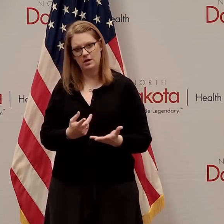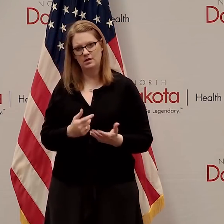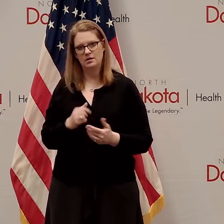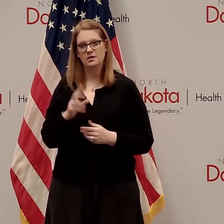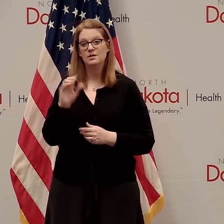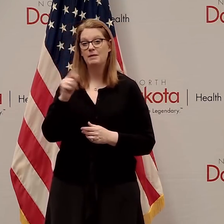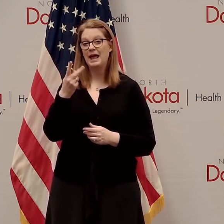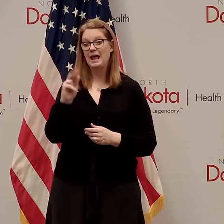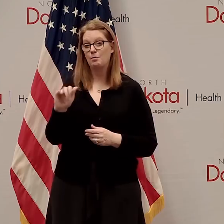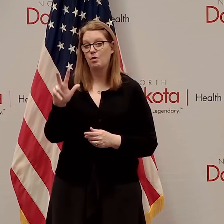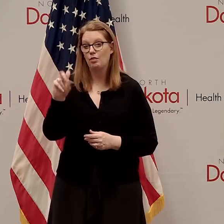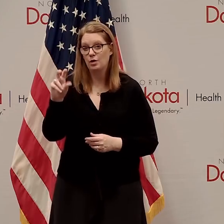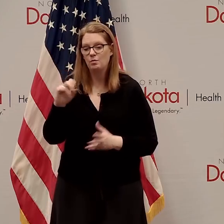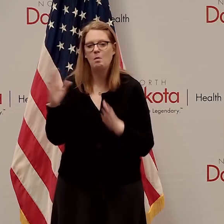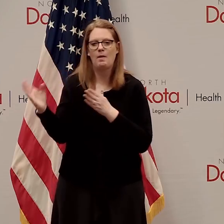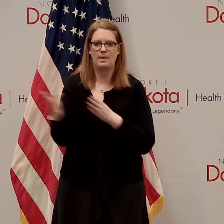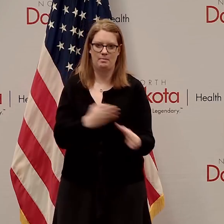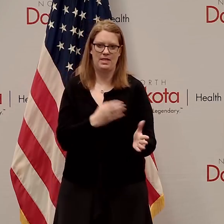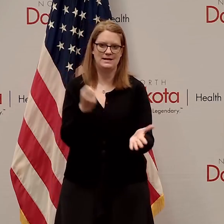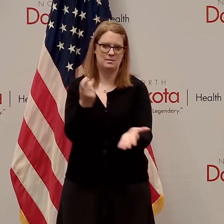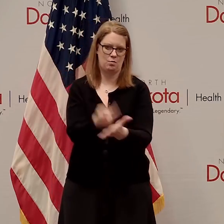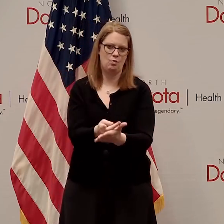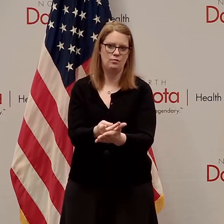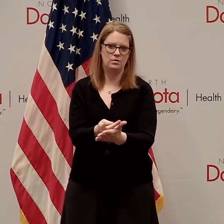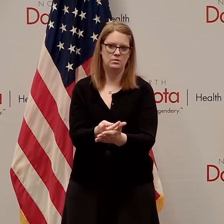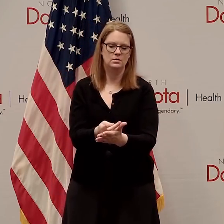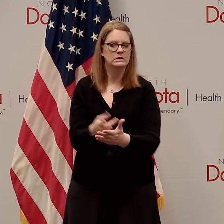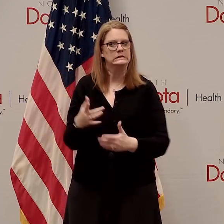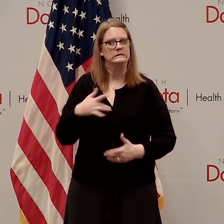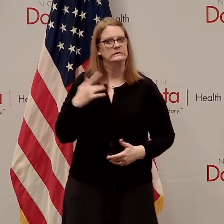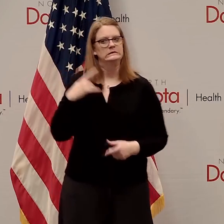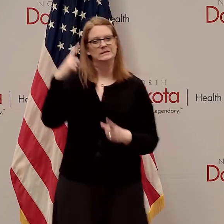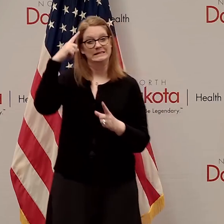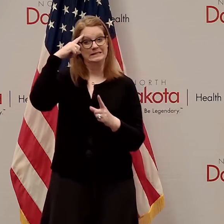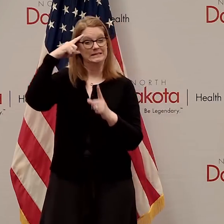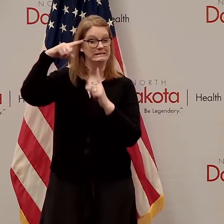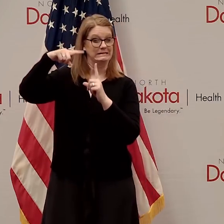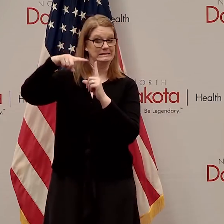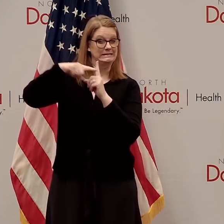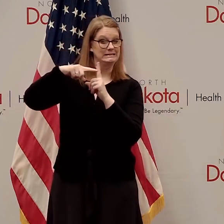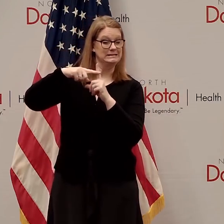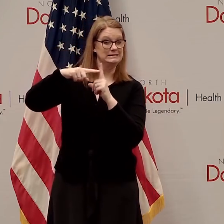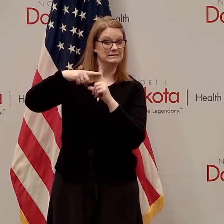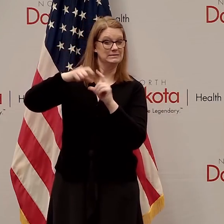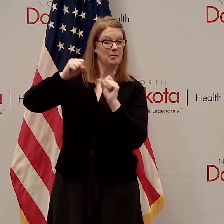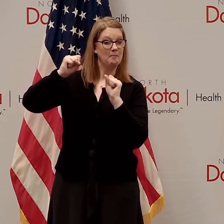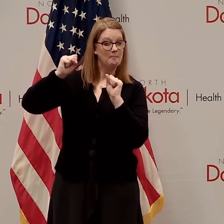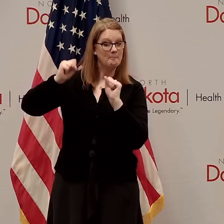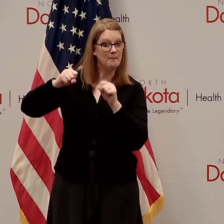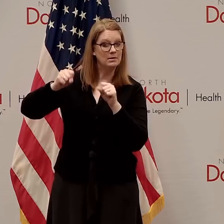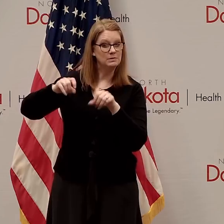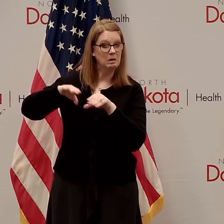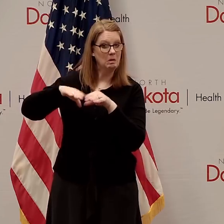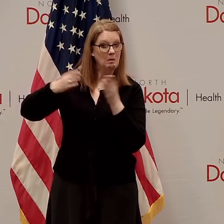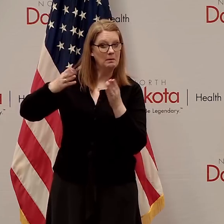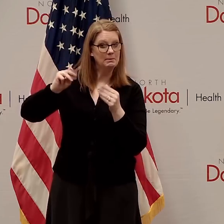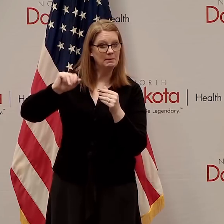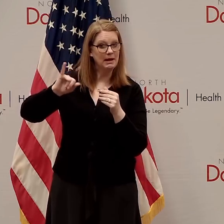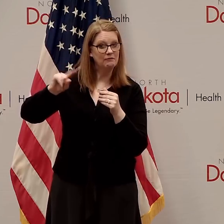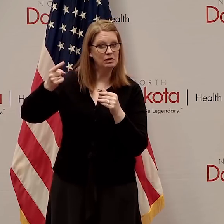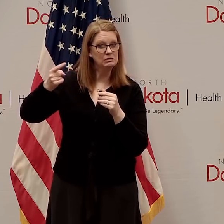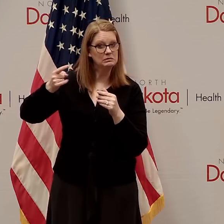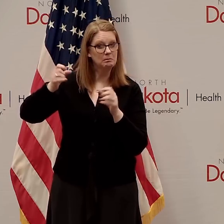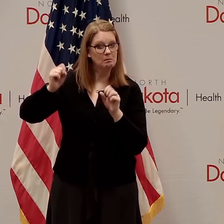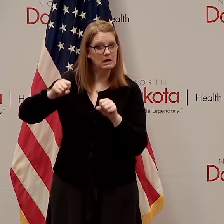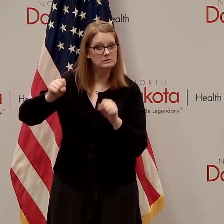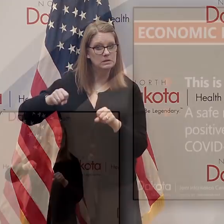April 30th. And again, with the optimism that we can start potentially reopening on May 1st. But